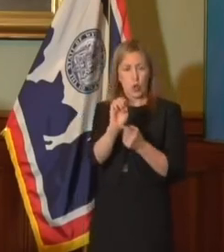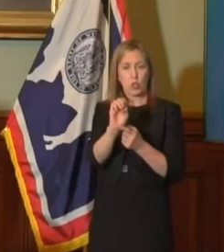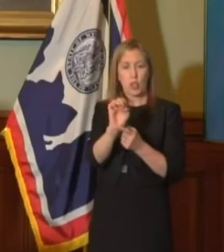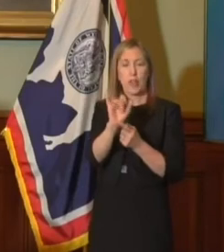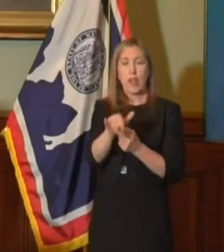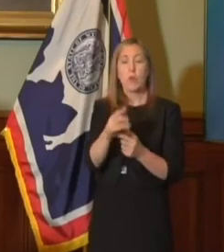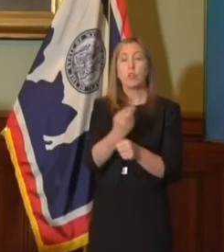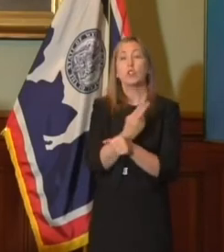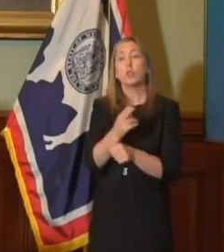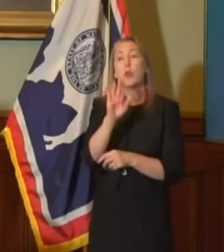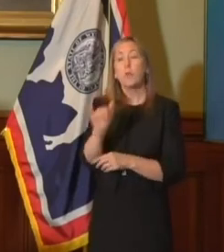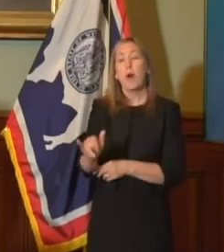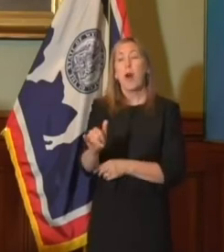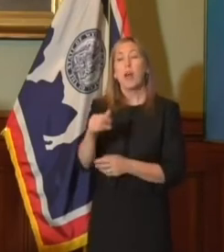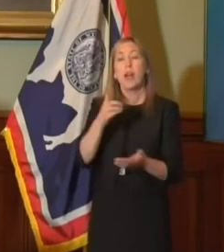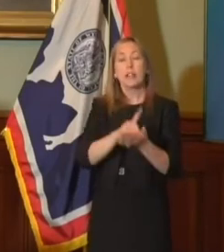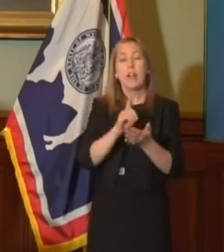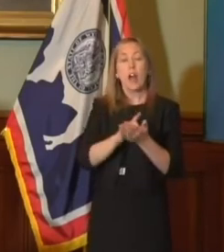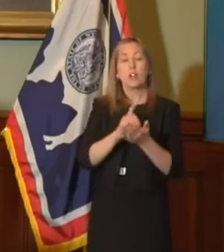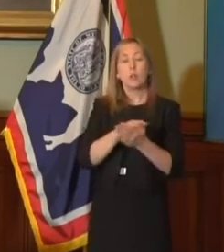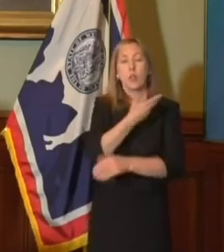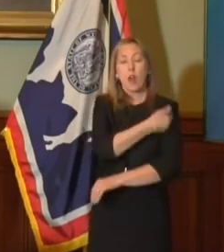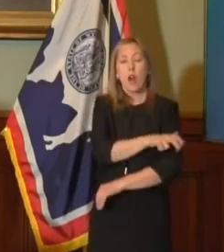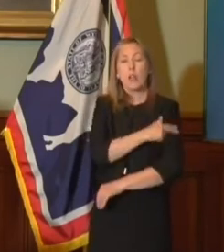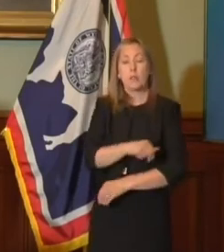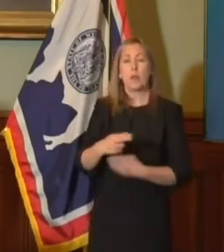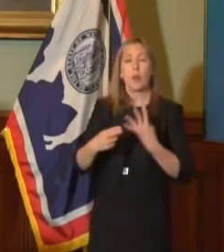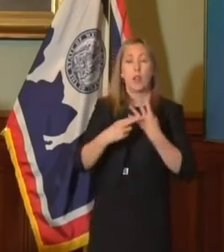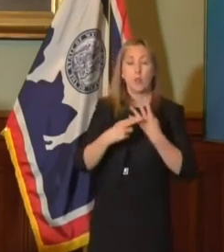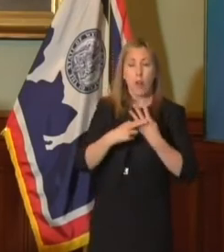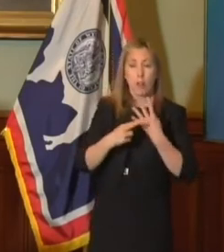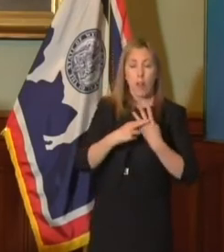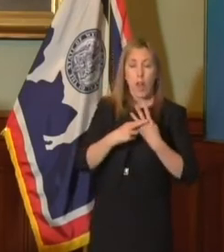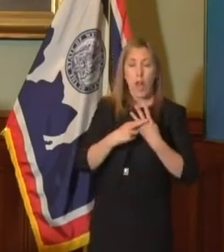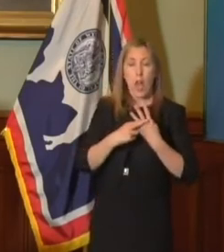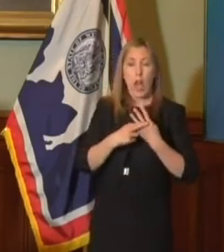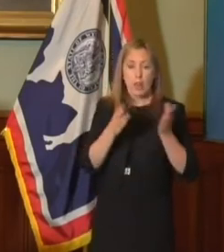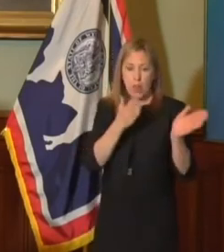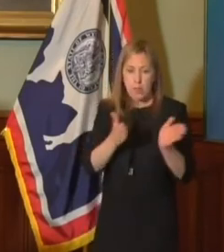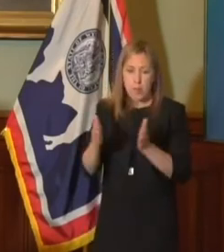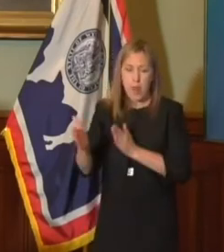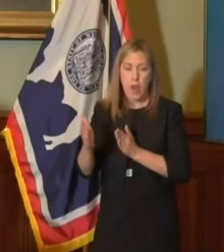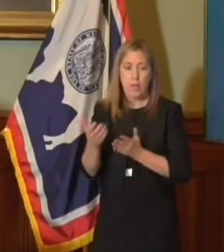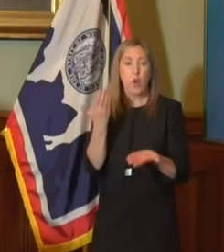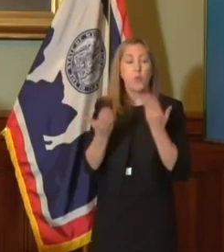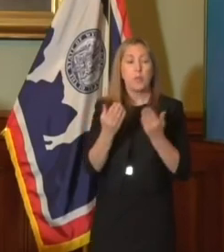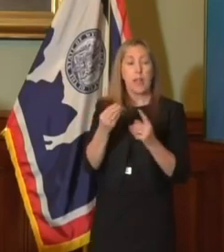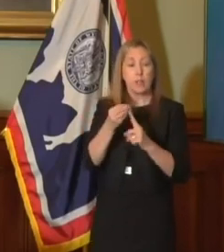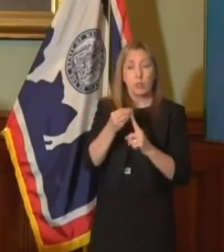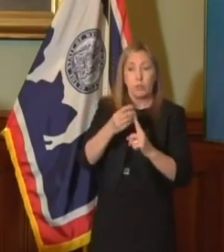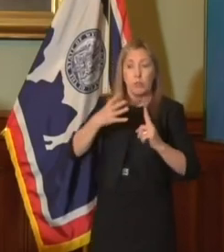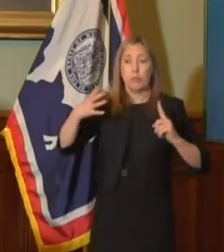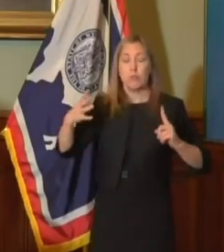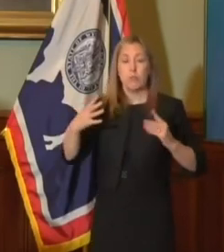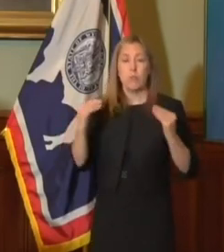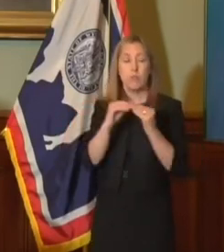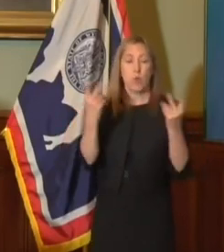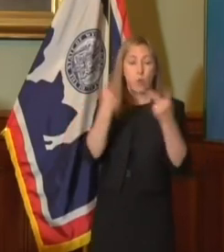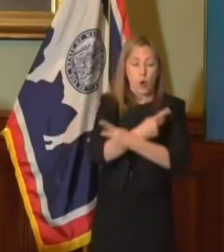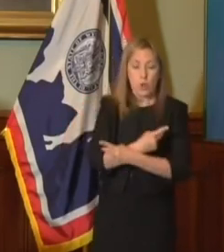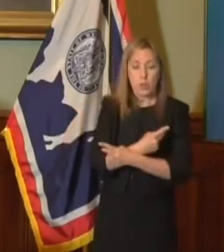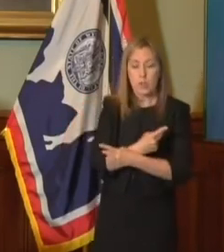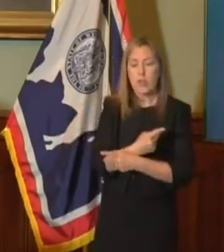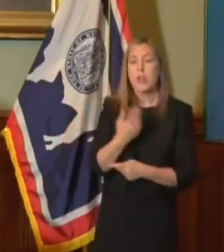the hospital in Rawlins yesterday as they prepare for a potential surge, which I understand modeling suggests that we are